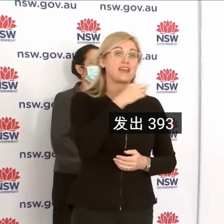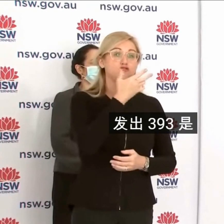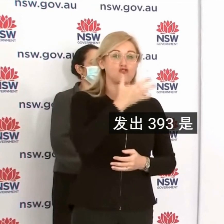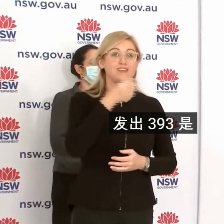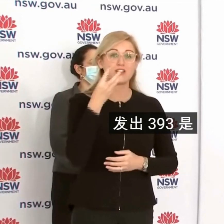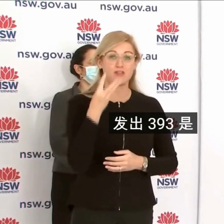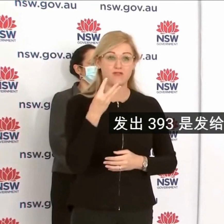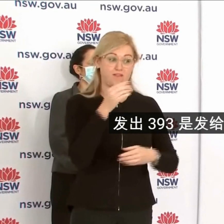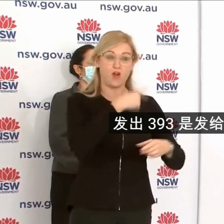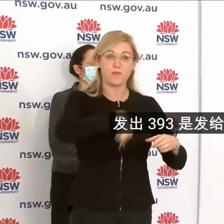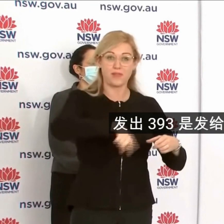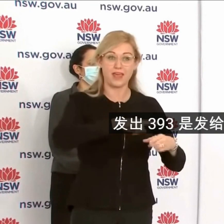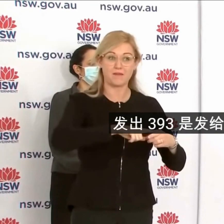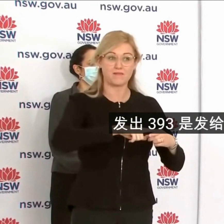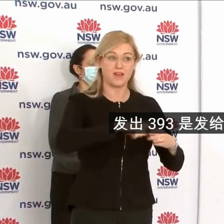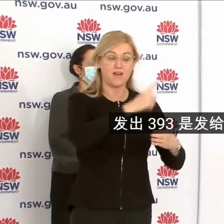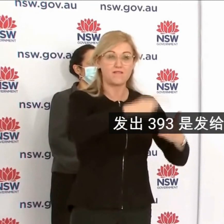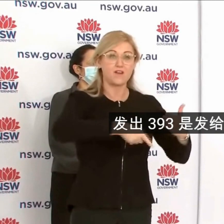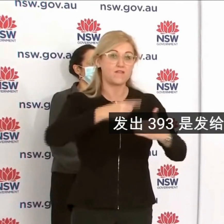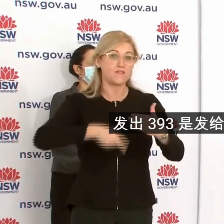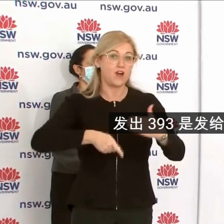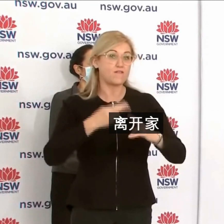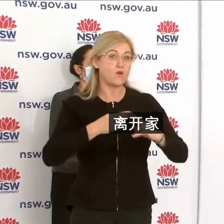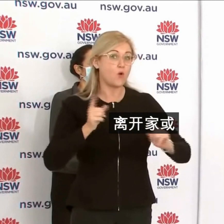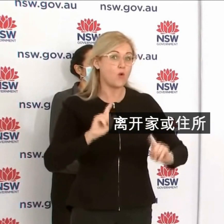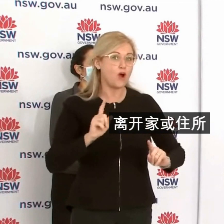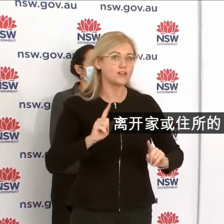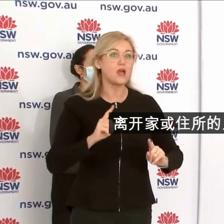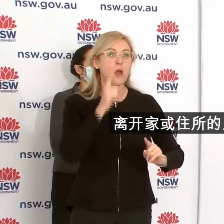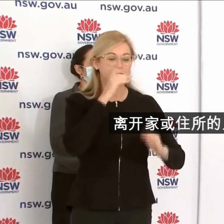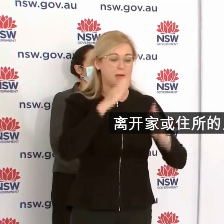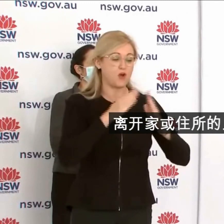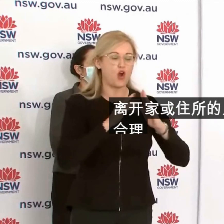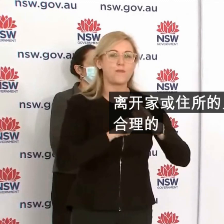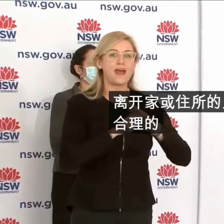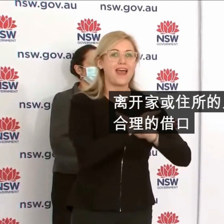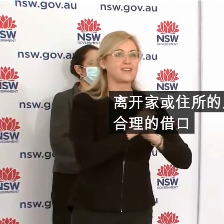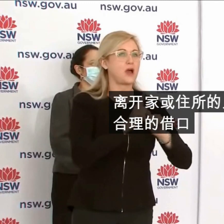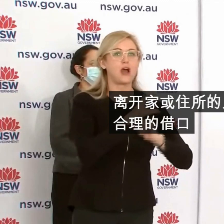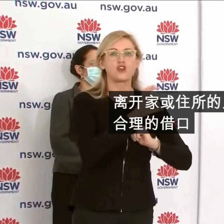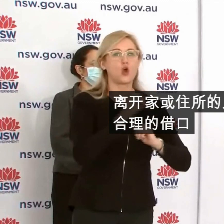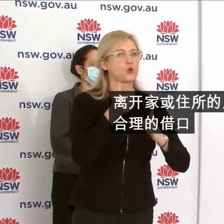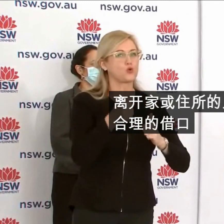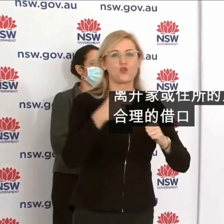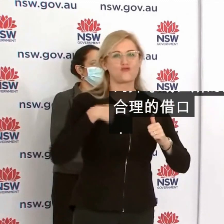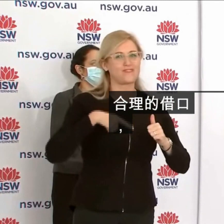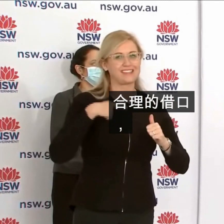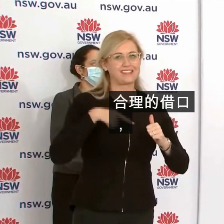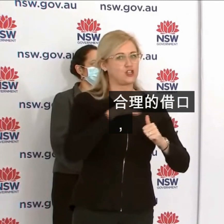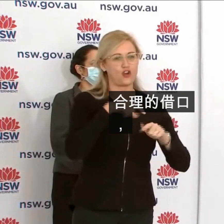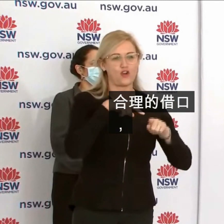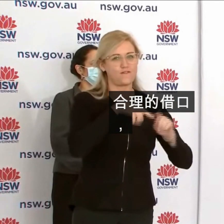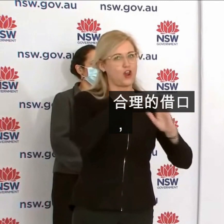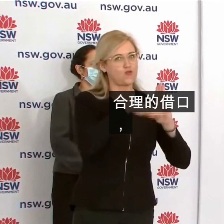393 of those were issued to people who were out of their home or their residence without a reasonable excuse, which